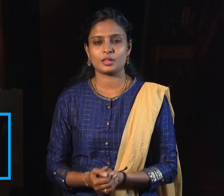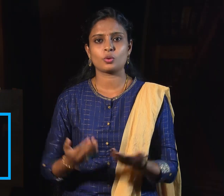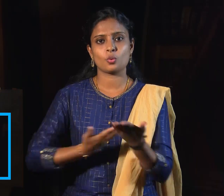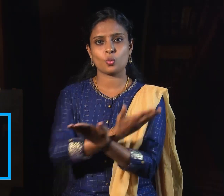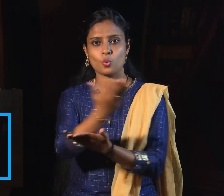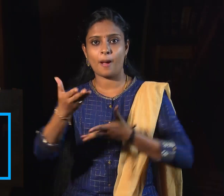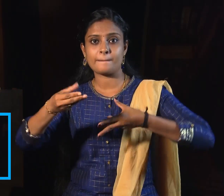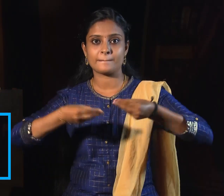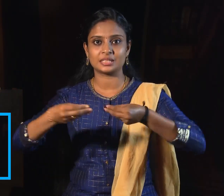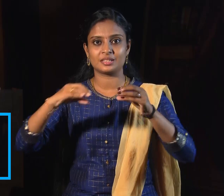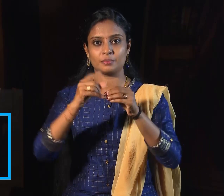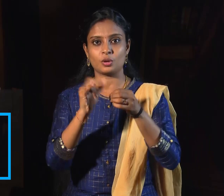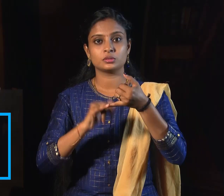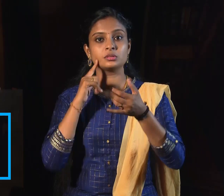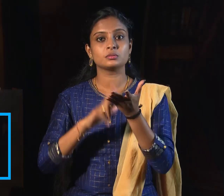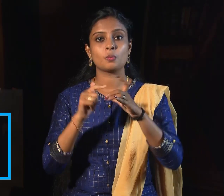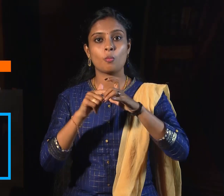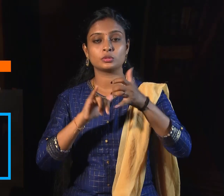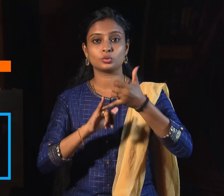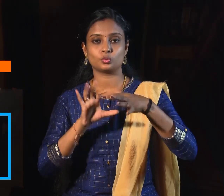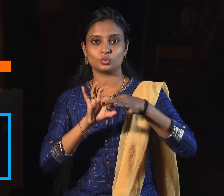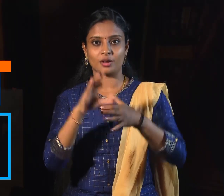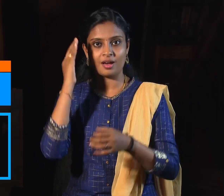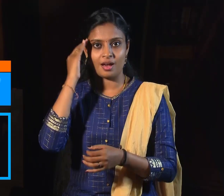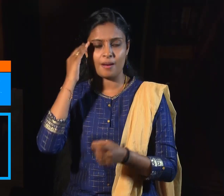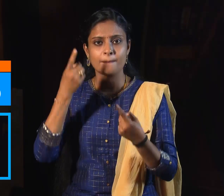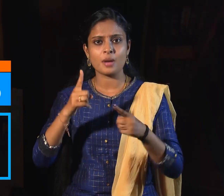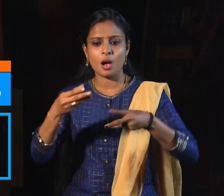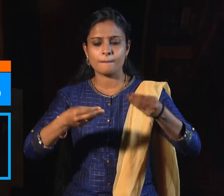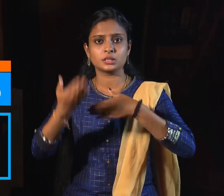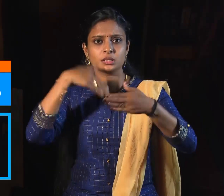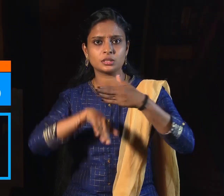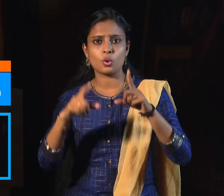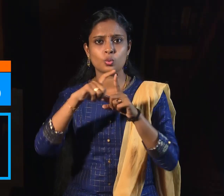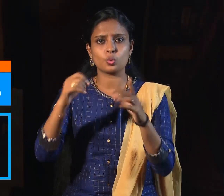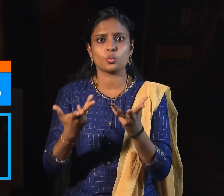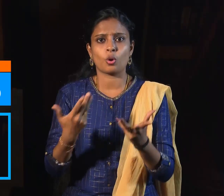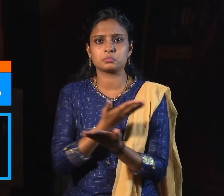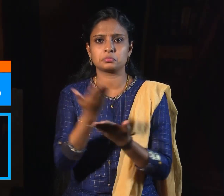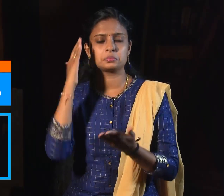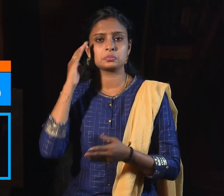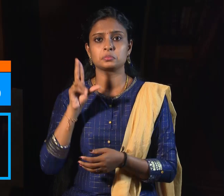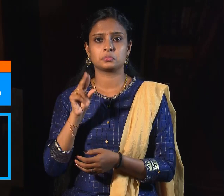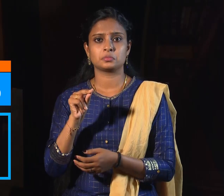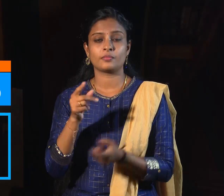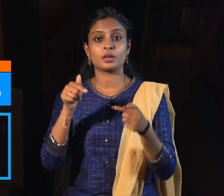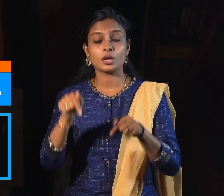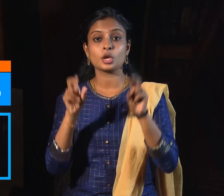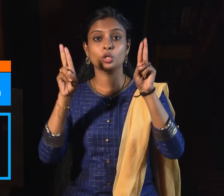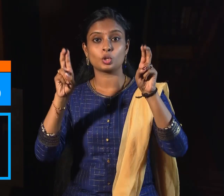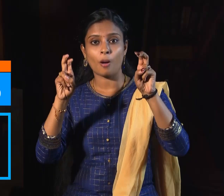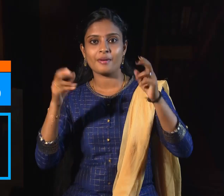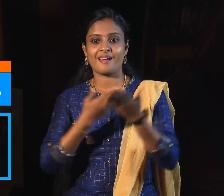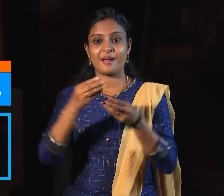We all are familiar with the term business, but what is actually done in a business is not known to us. This module is aimed